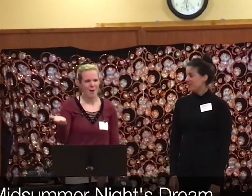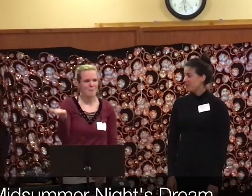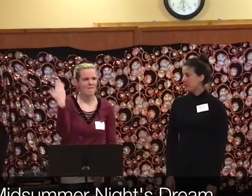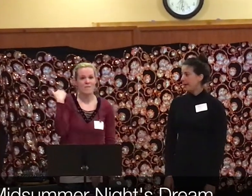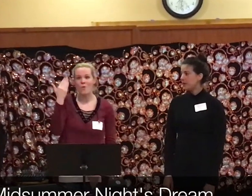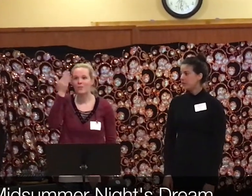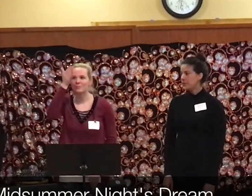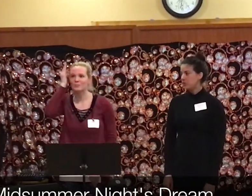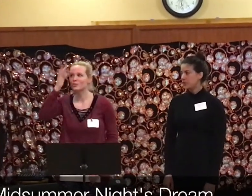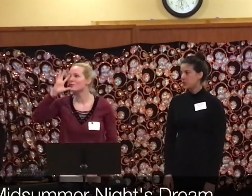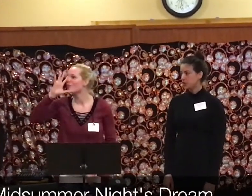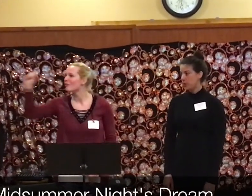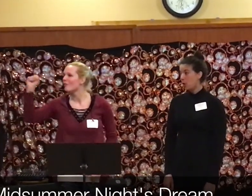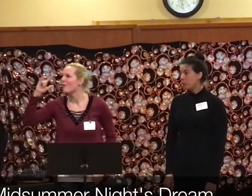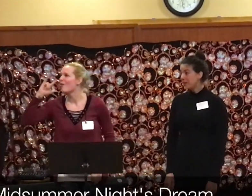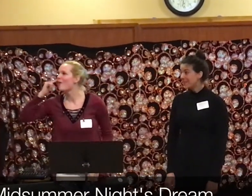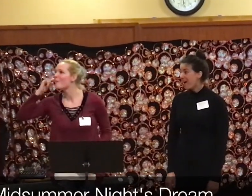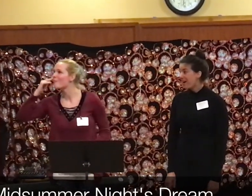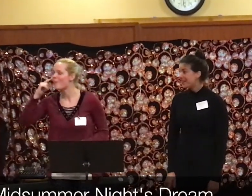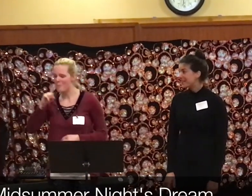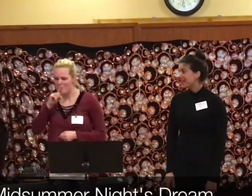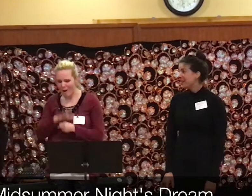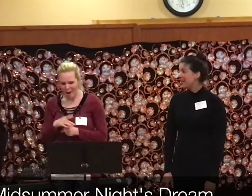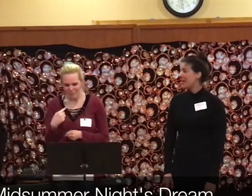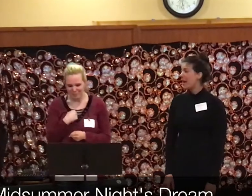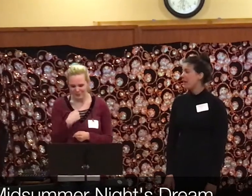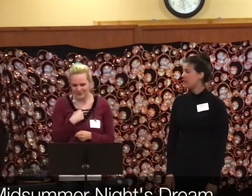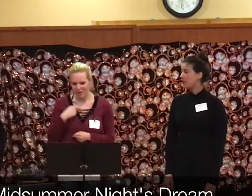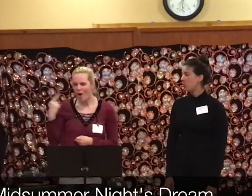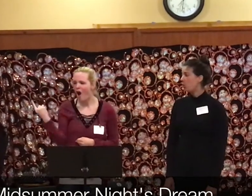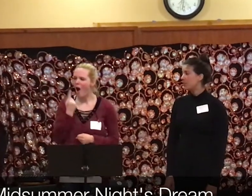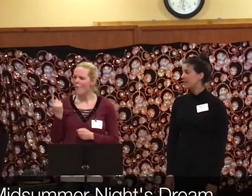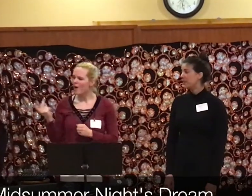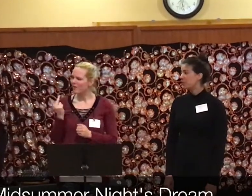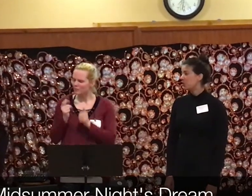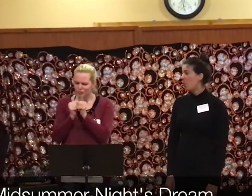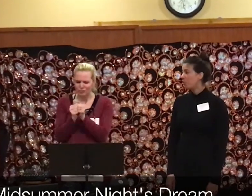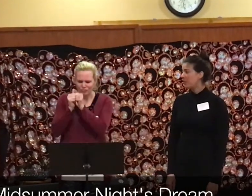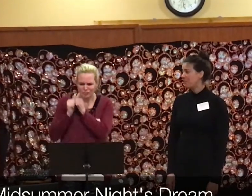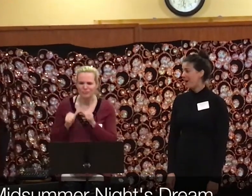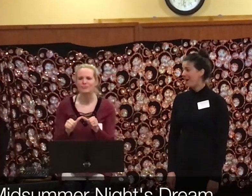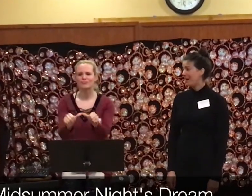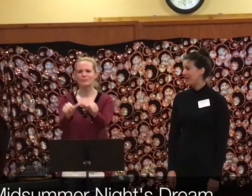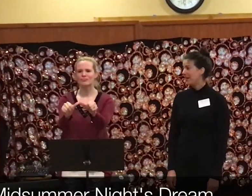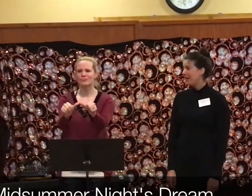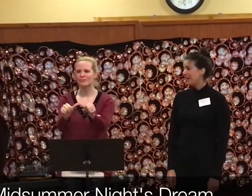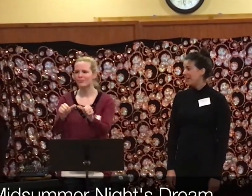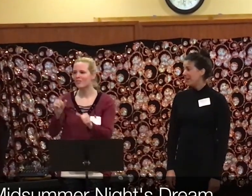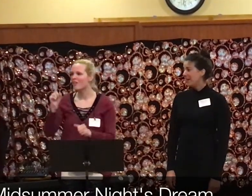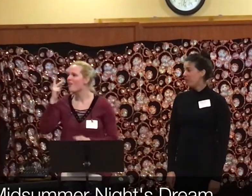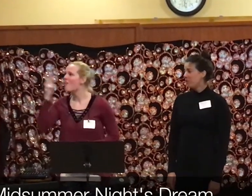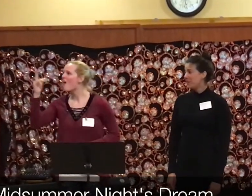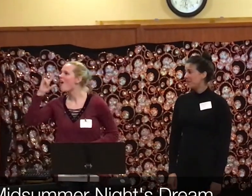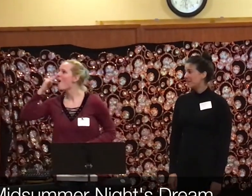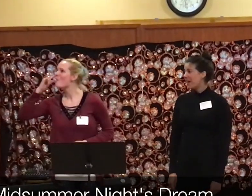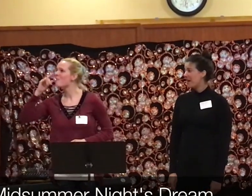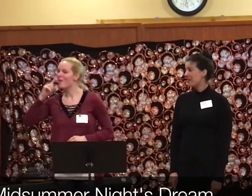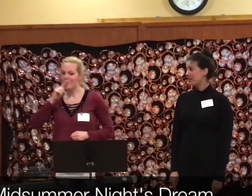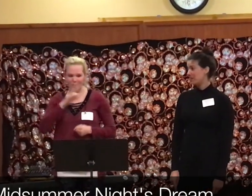For ere Demetrius looked on Hermia's eyes, he hailed on oaths that he was only mine. And when this hail,